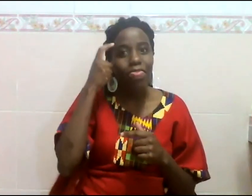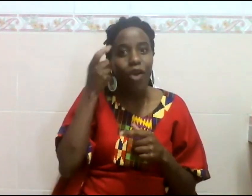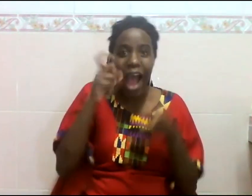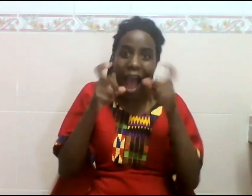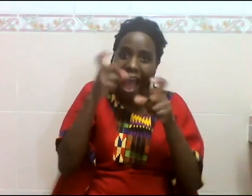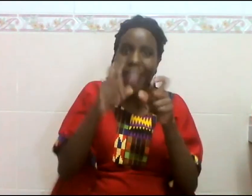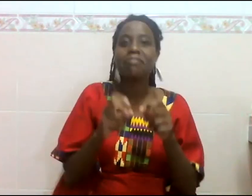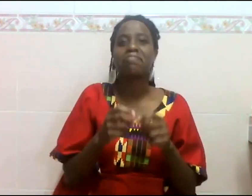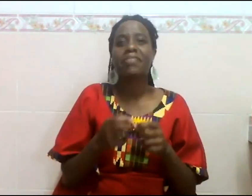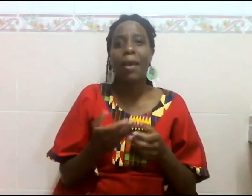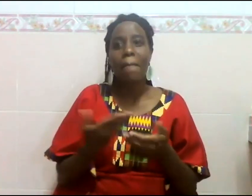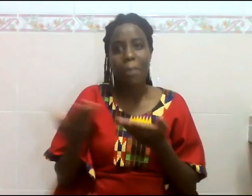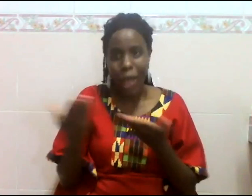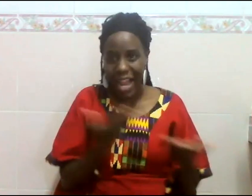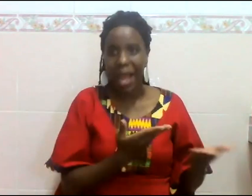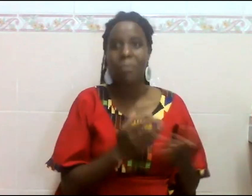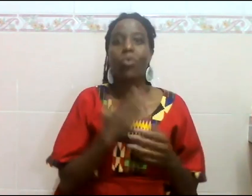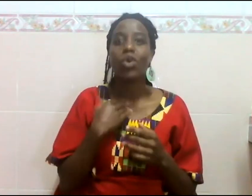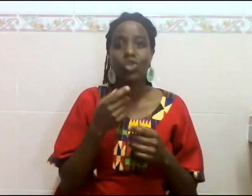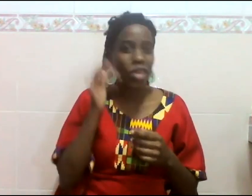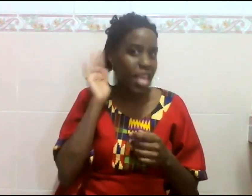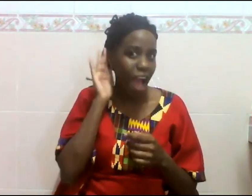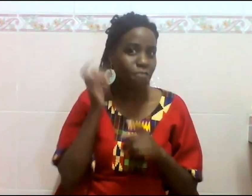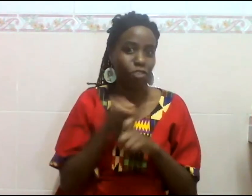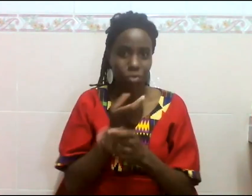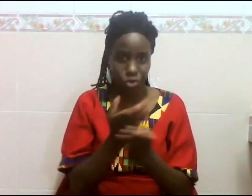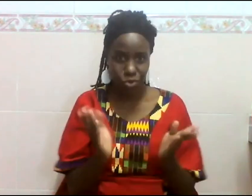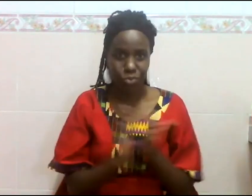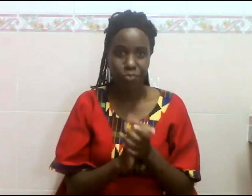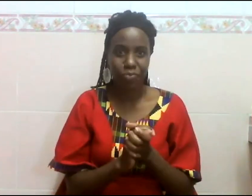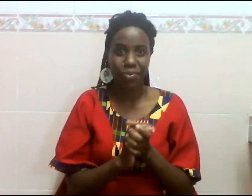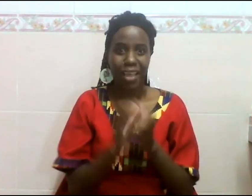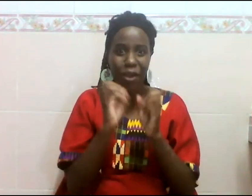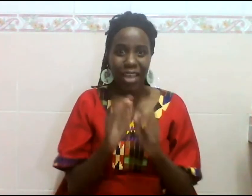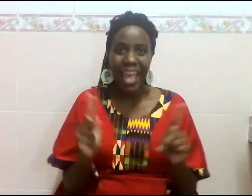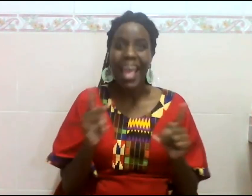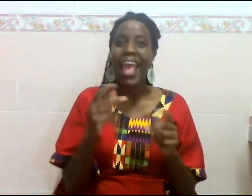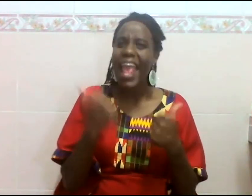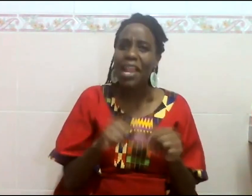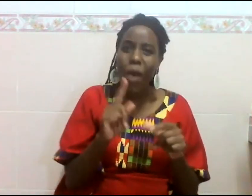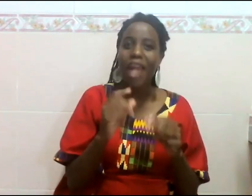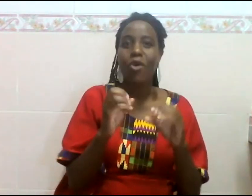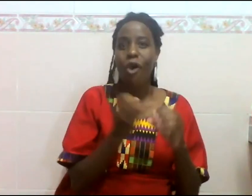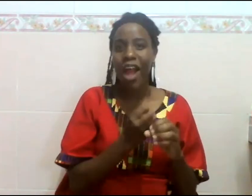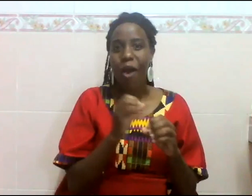we really would love to hear it. For organizers, participants.